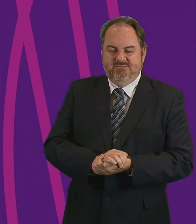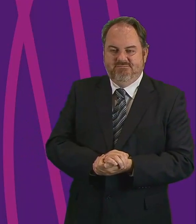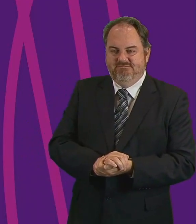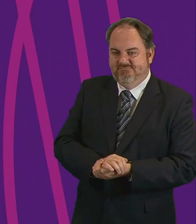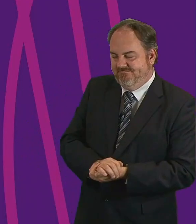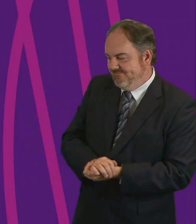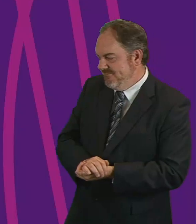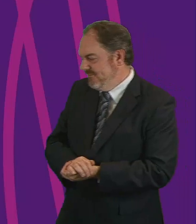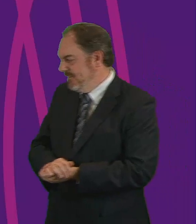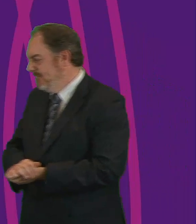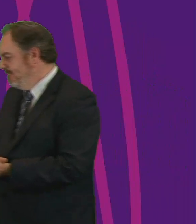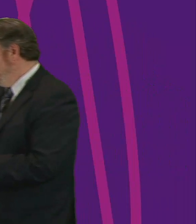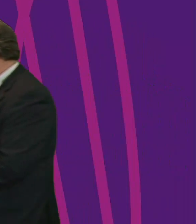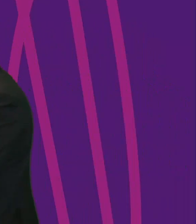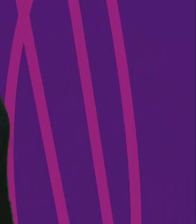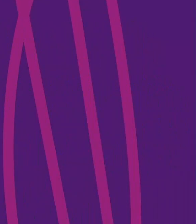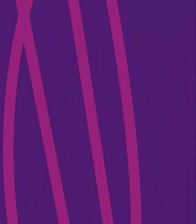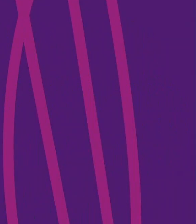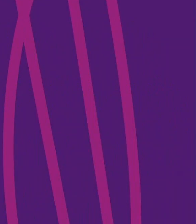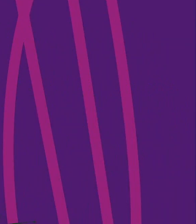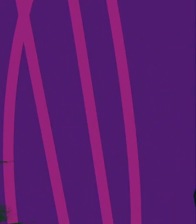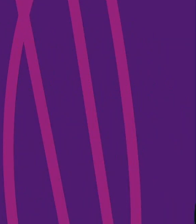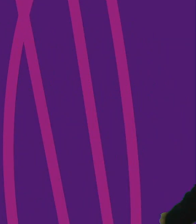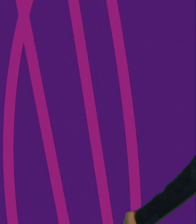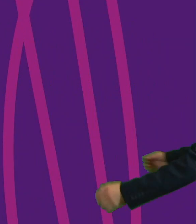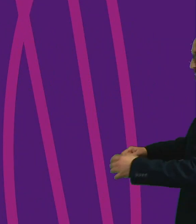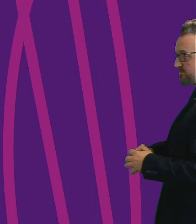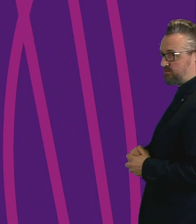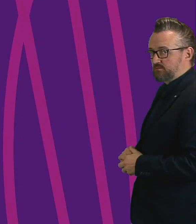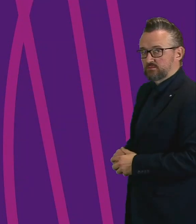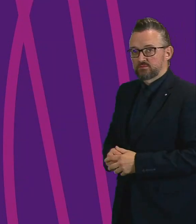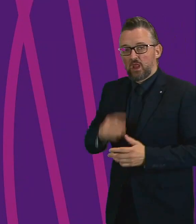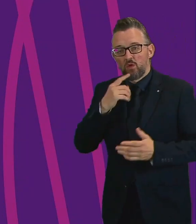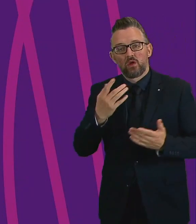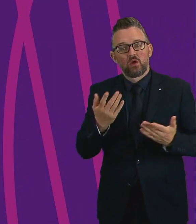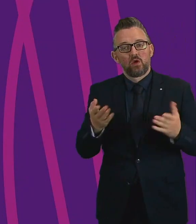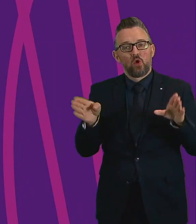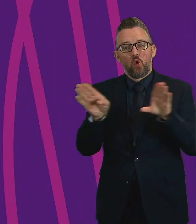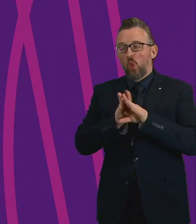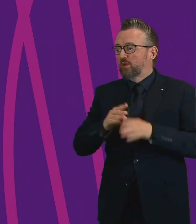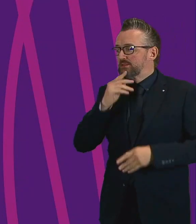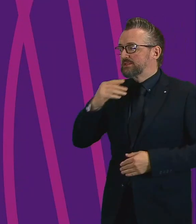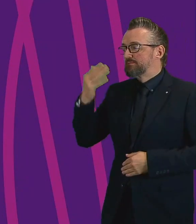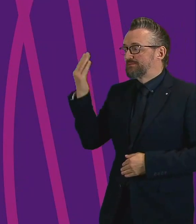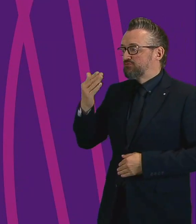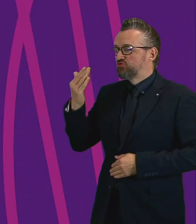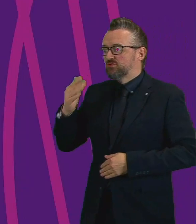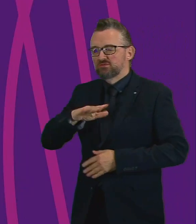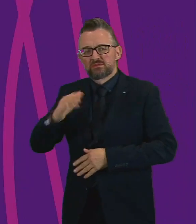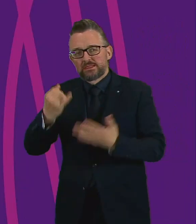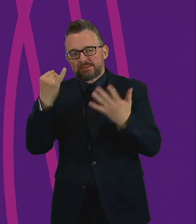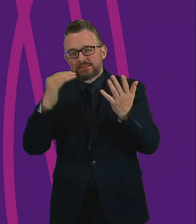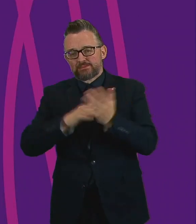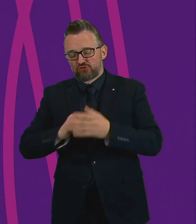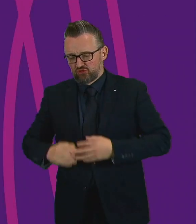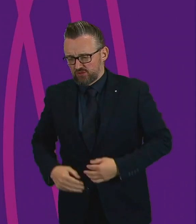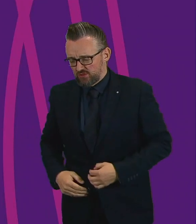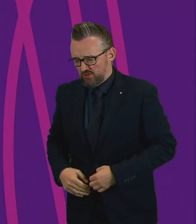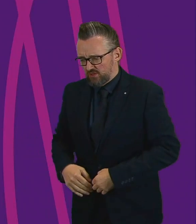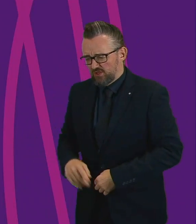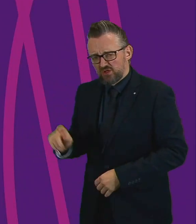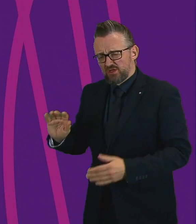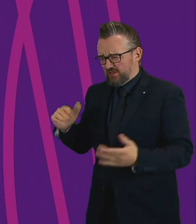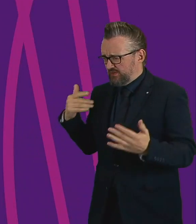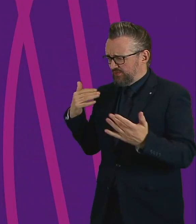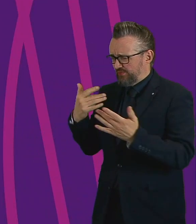Now move to the closing speeches, and I call Willie Rennie for a tight 6 minutes, please. It took to the end of this debate to have